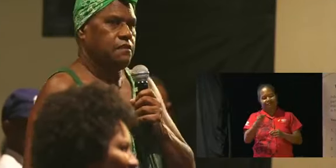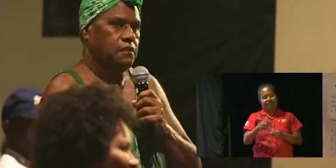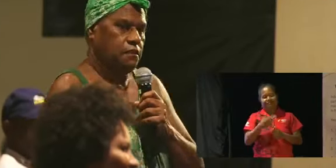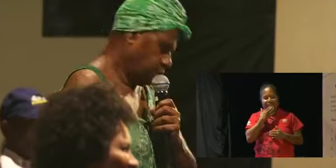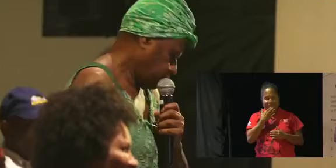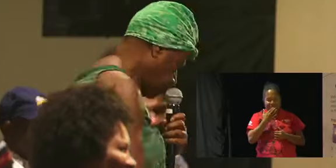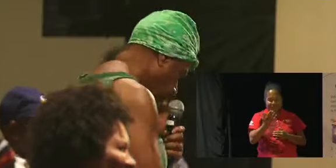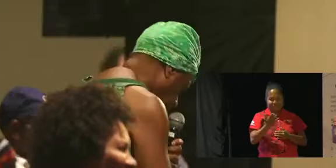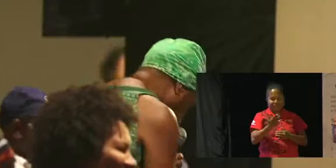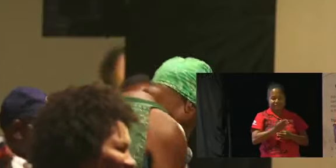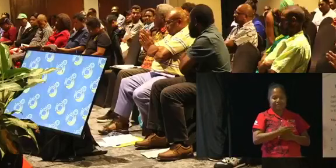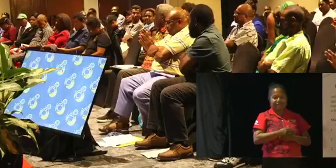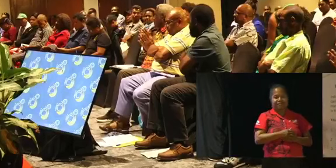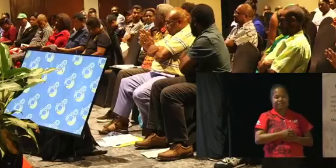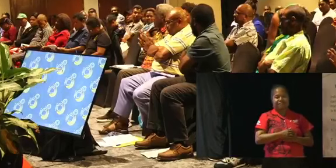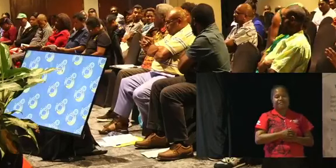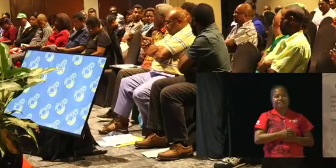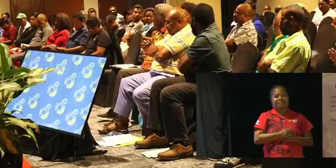fact.